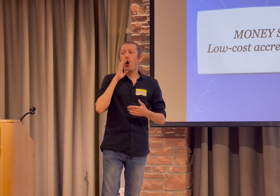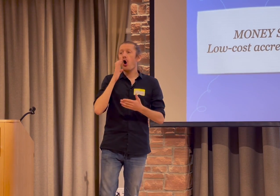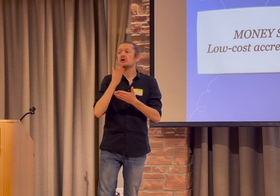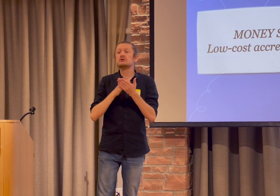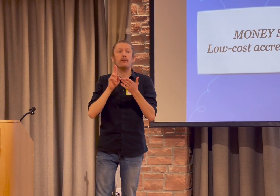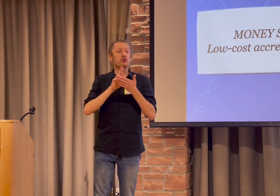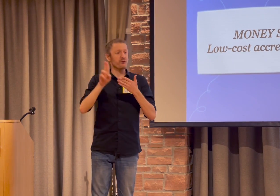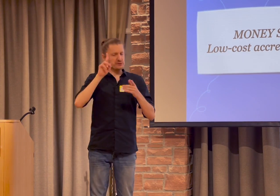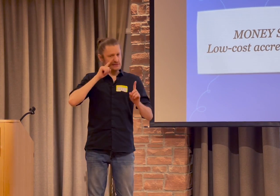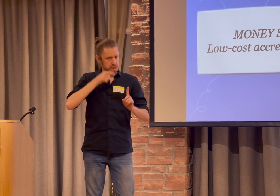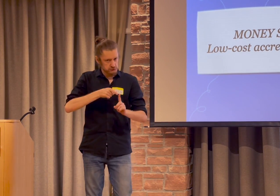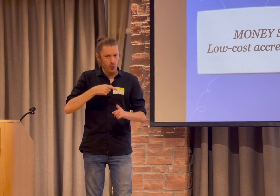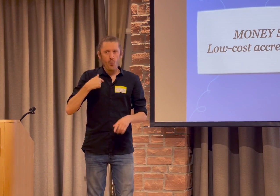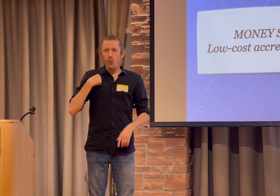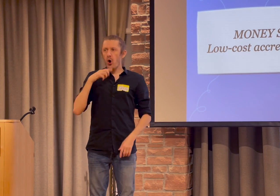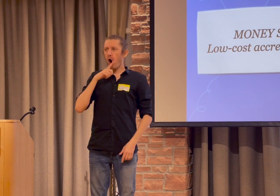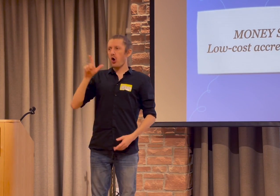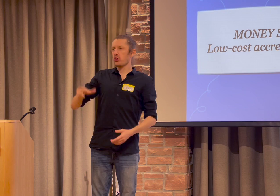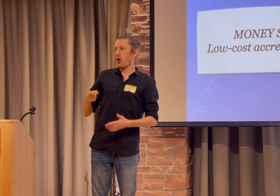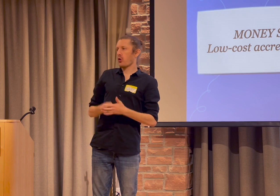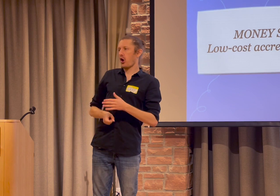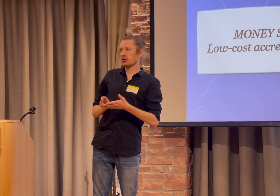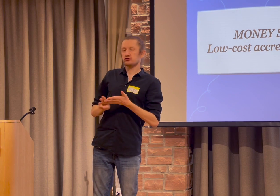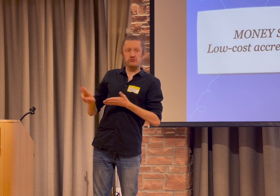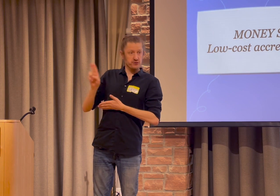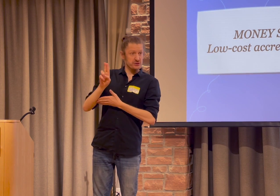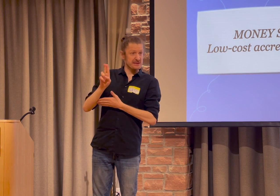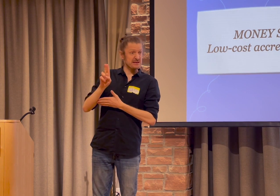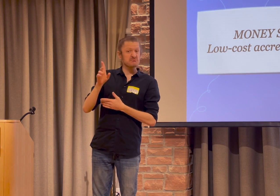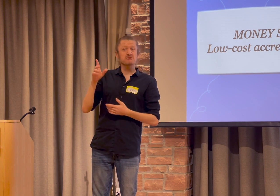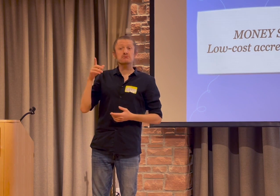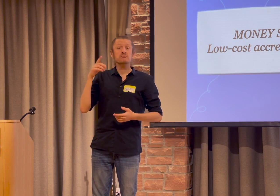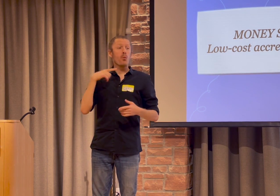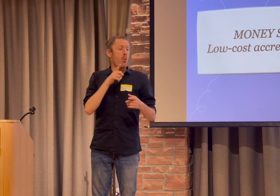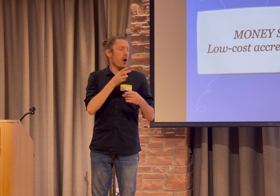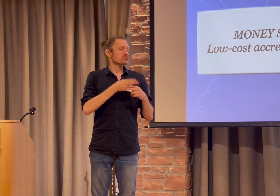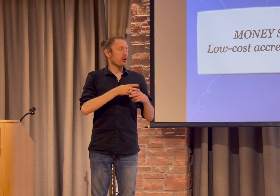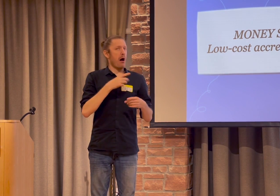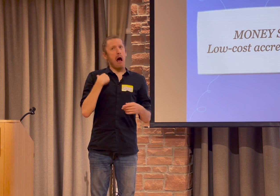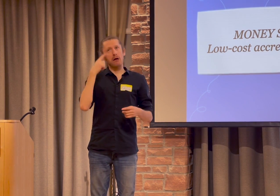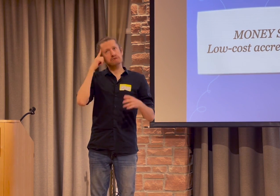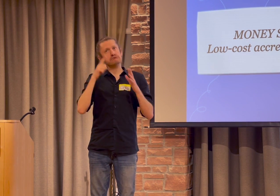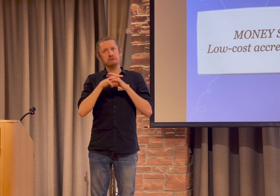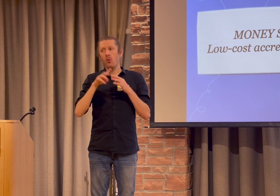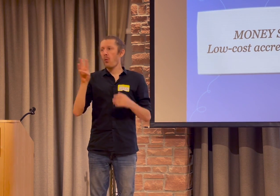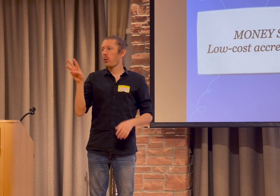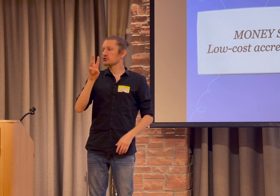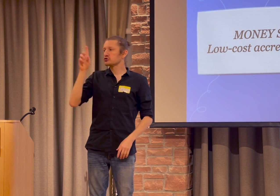So we talked about how CU is $16,000, and there are lower cost universities.